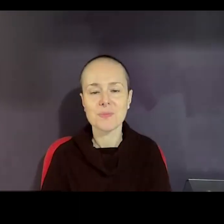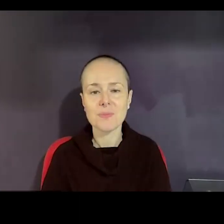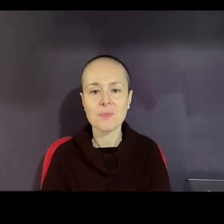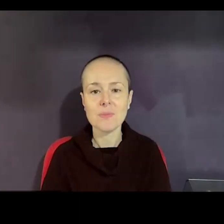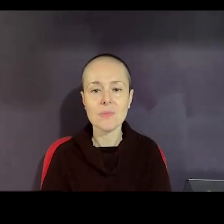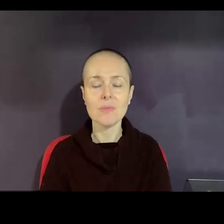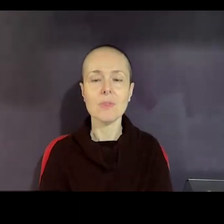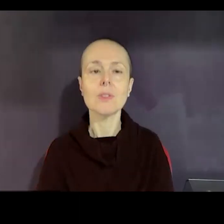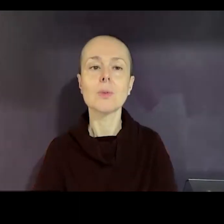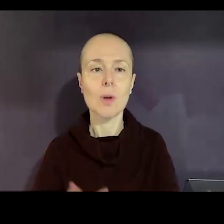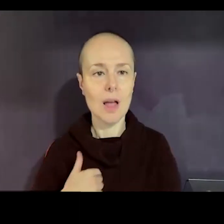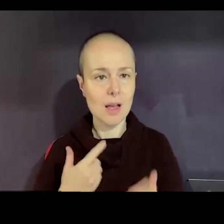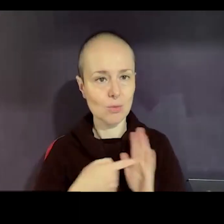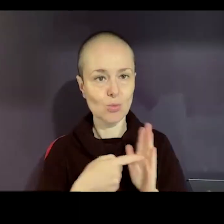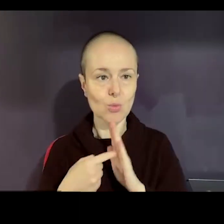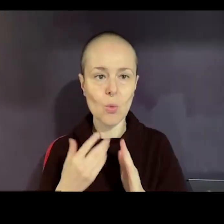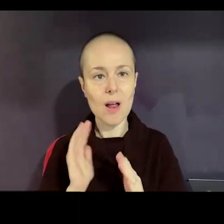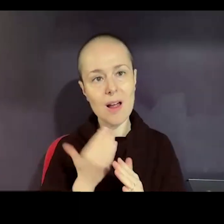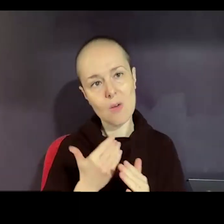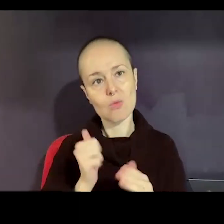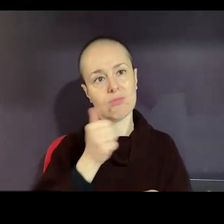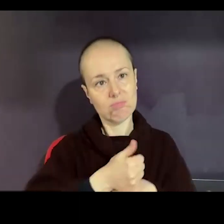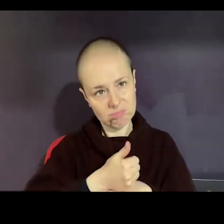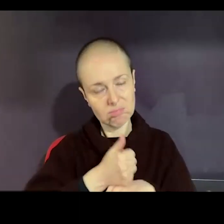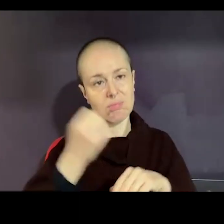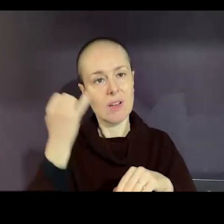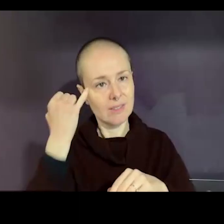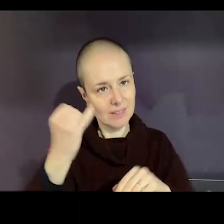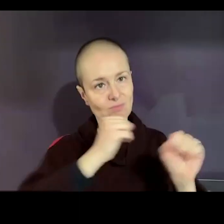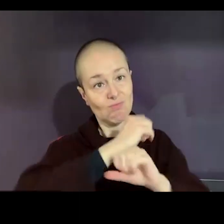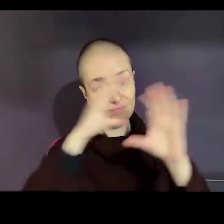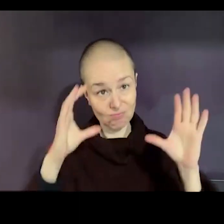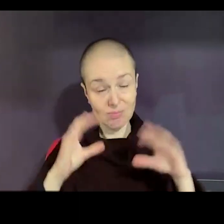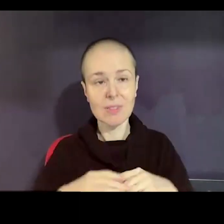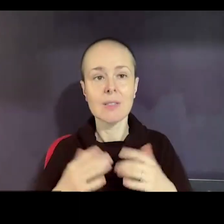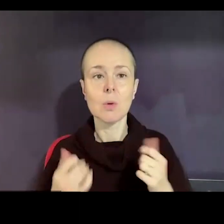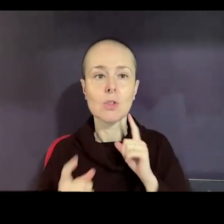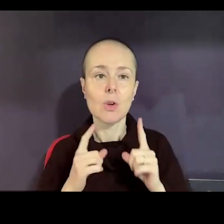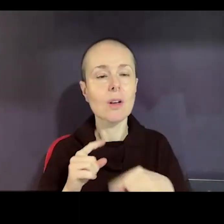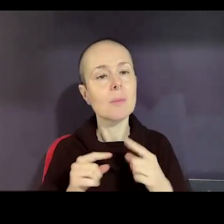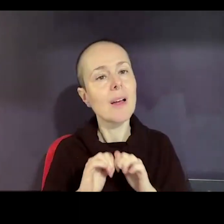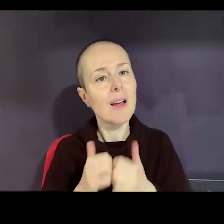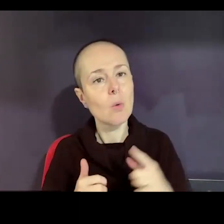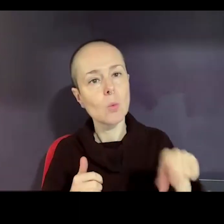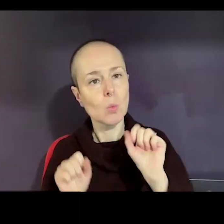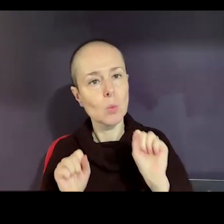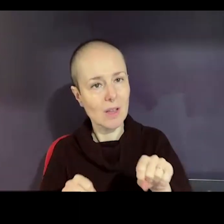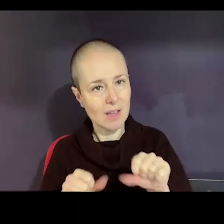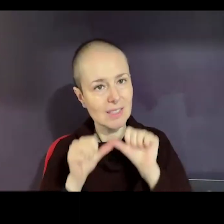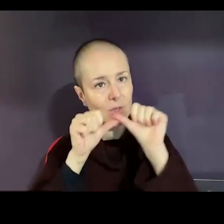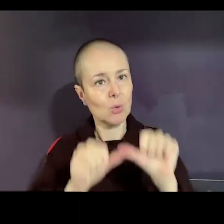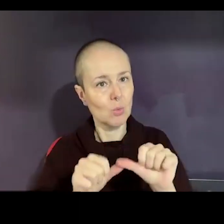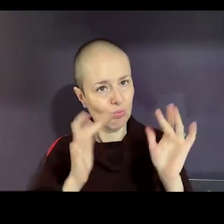now that I've shared some of the framework that we have, some of the actions we have, I want to talk about how you can stay plugged